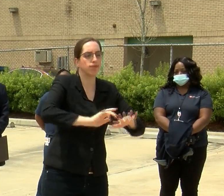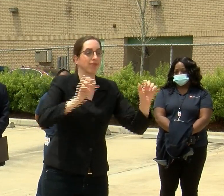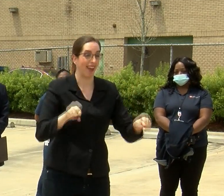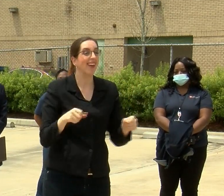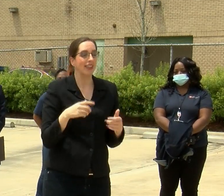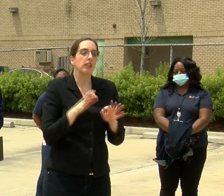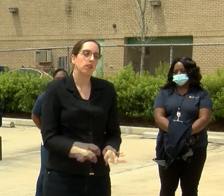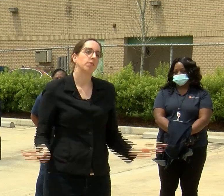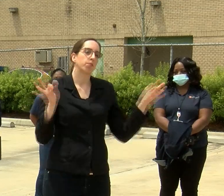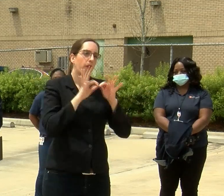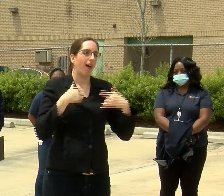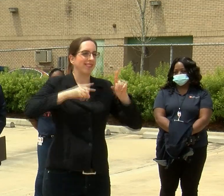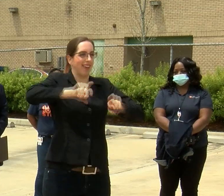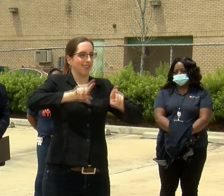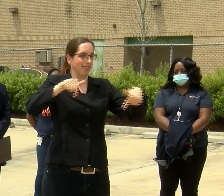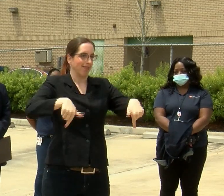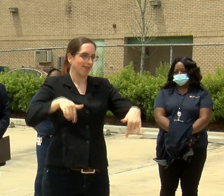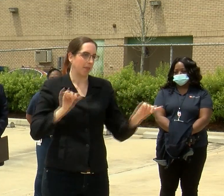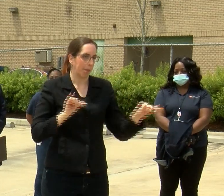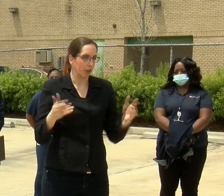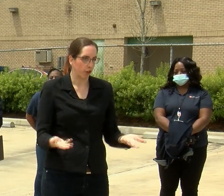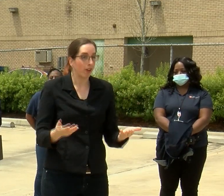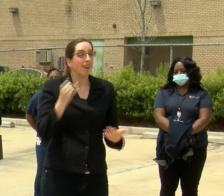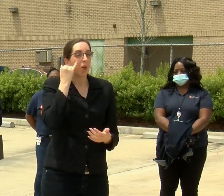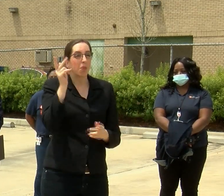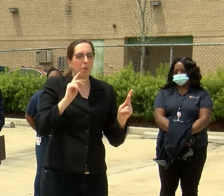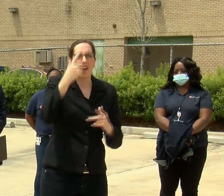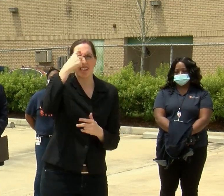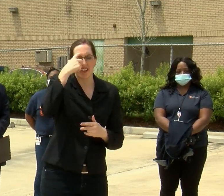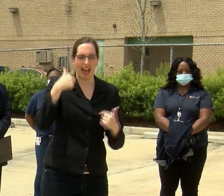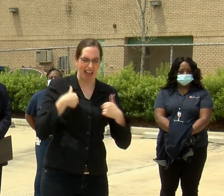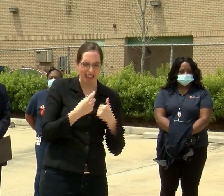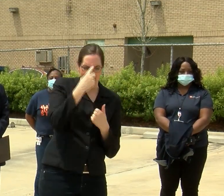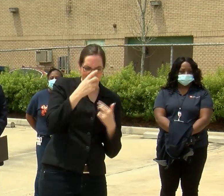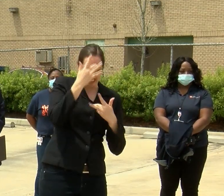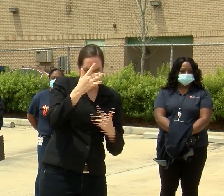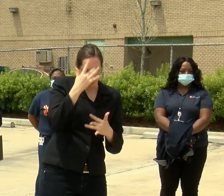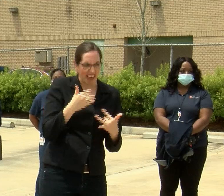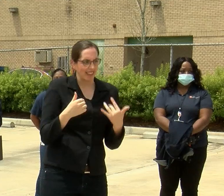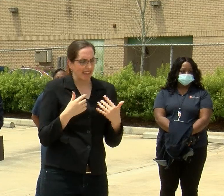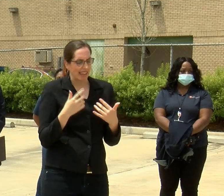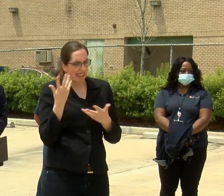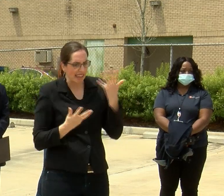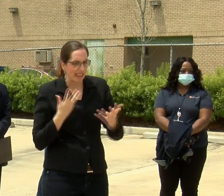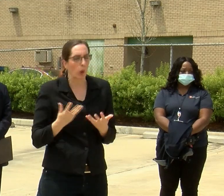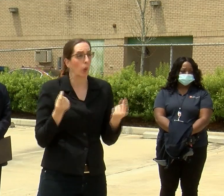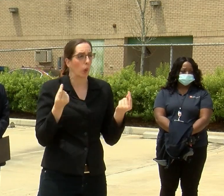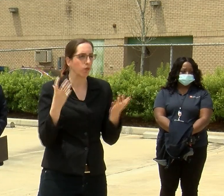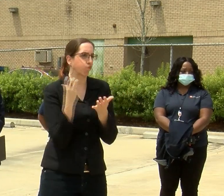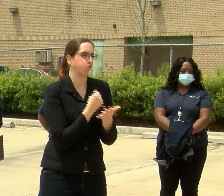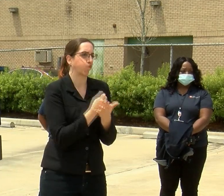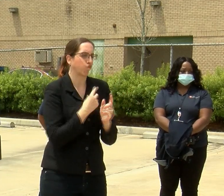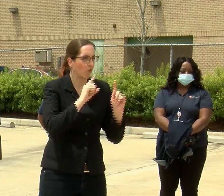this are so very, very important. So if people think that they have symptoms and think that they may be infected, they absolutely should take advantage